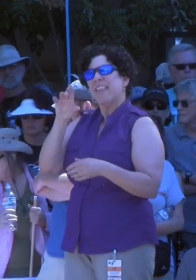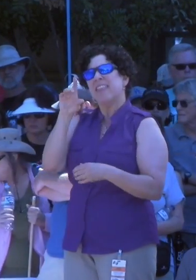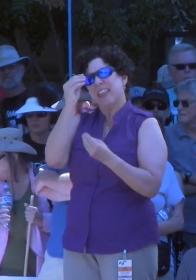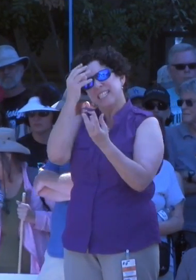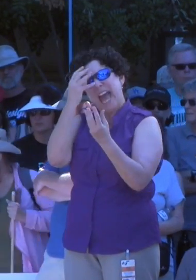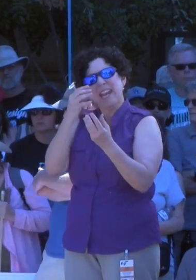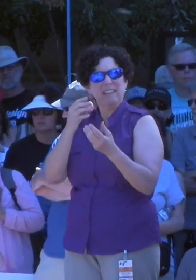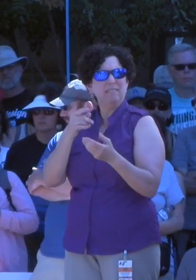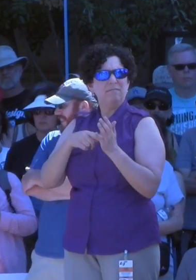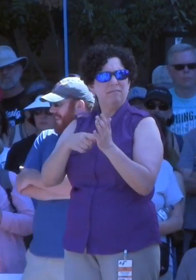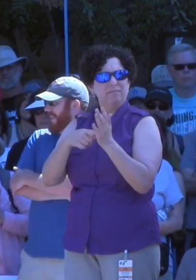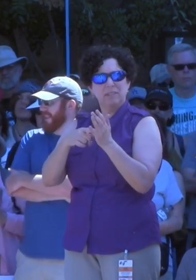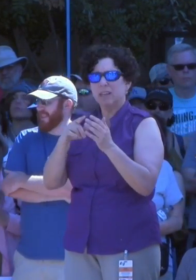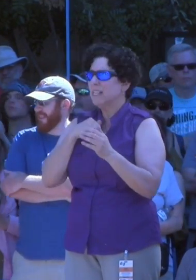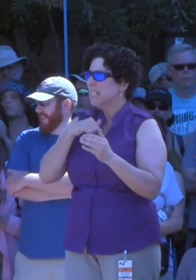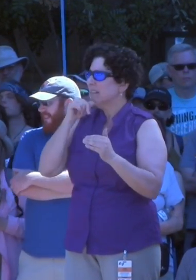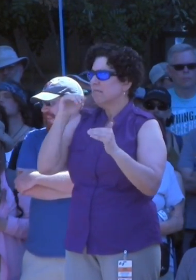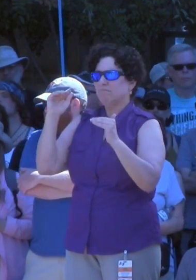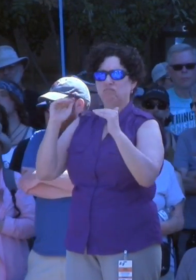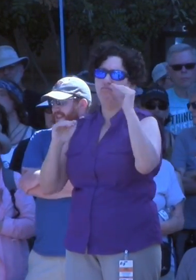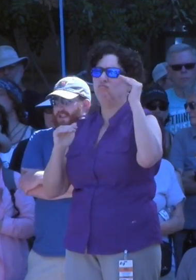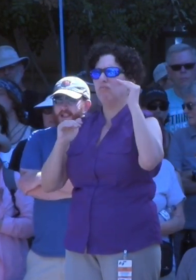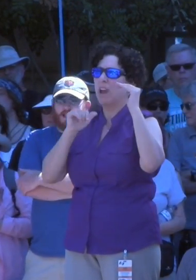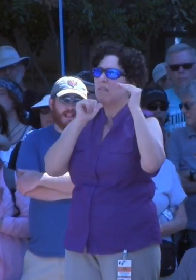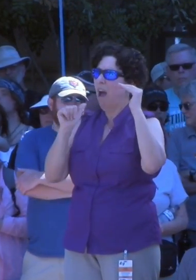there exist barriers that disproportionately limit